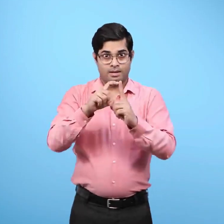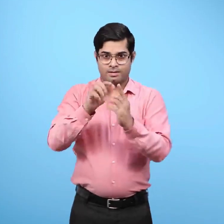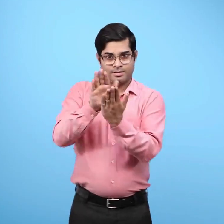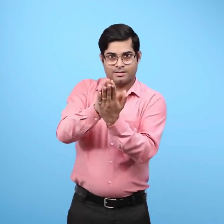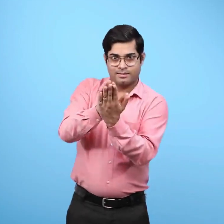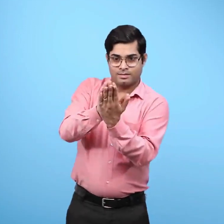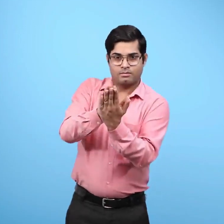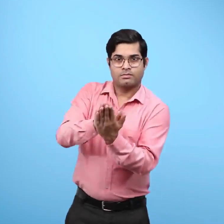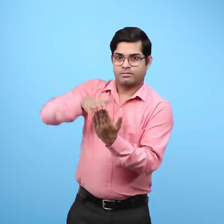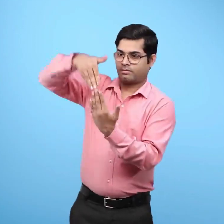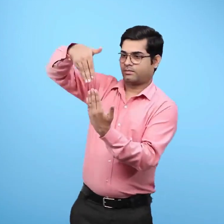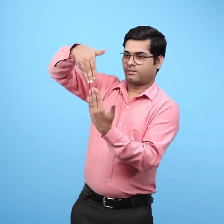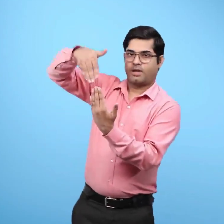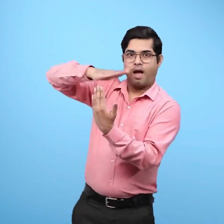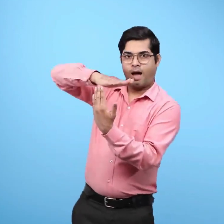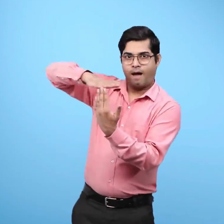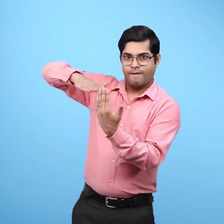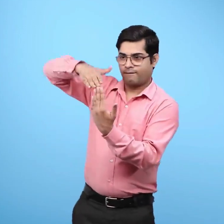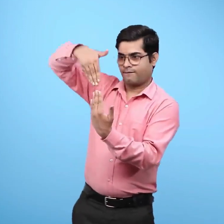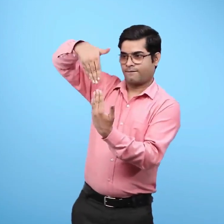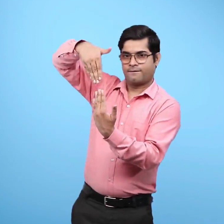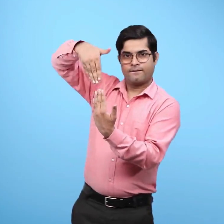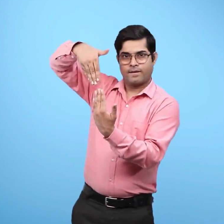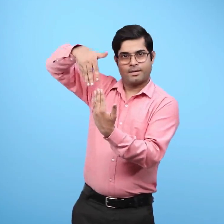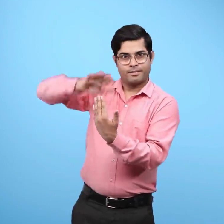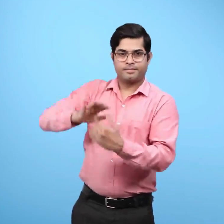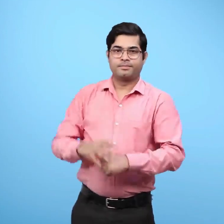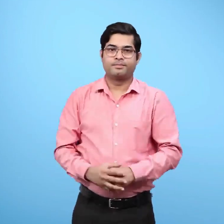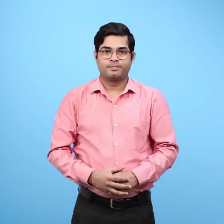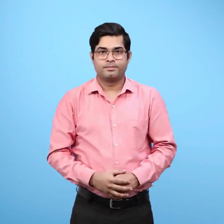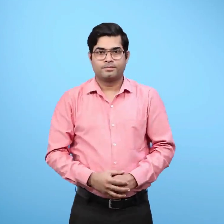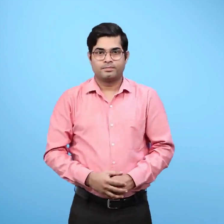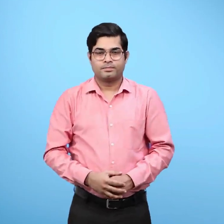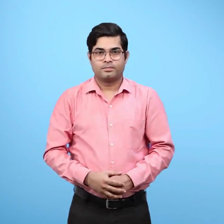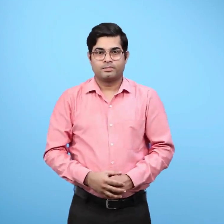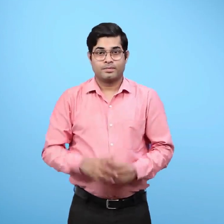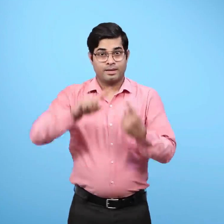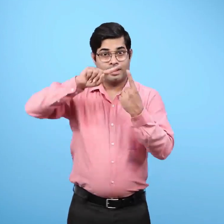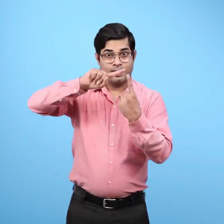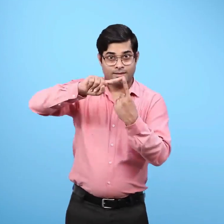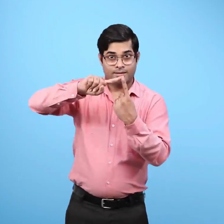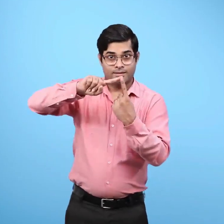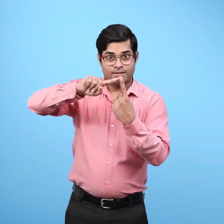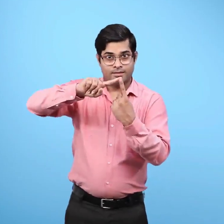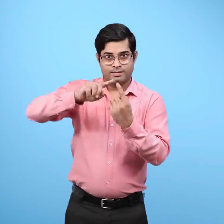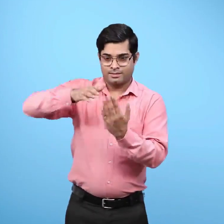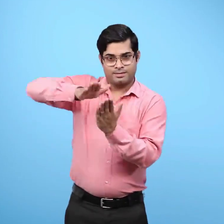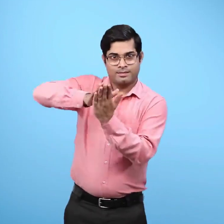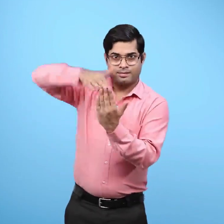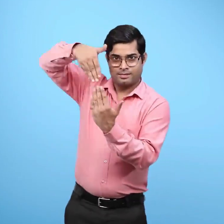D. Open the last fold so that the sheet is folded in half. E. Take one